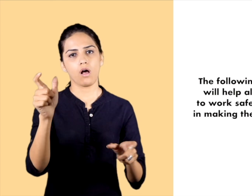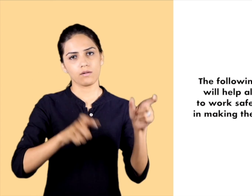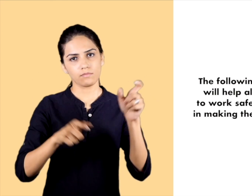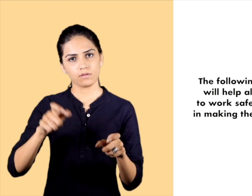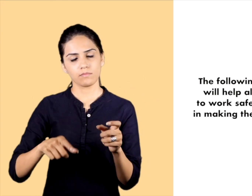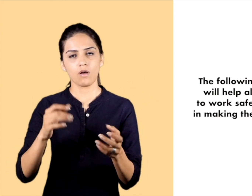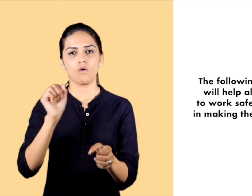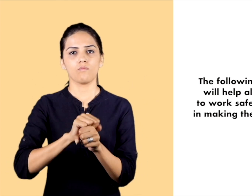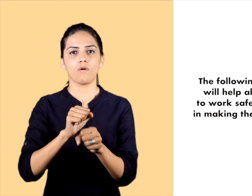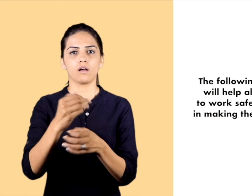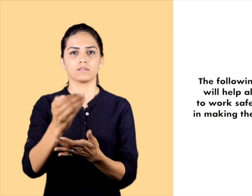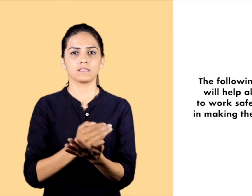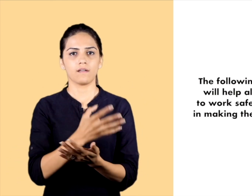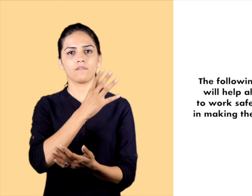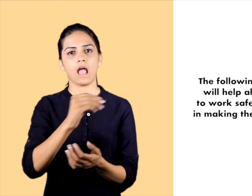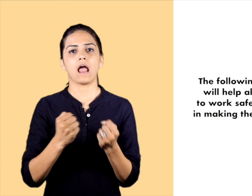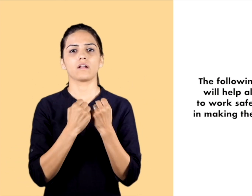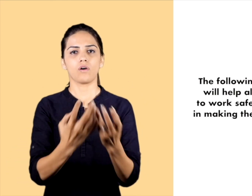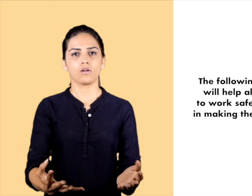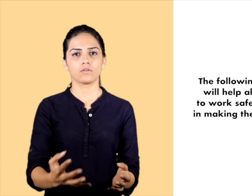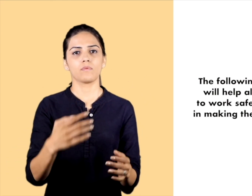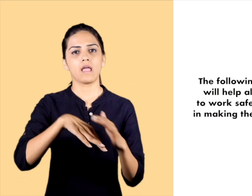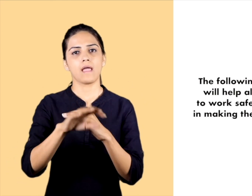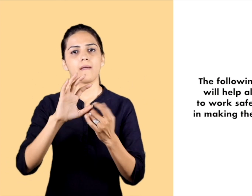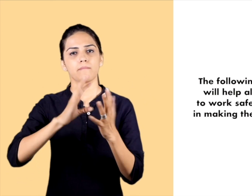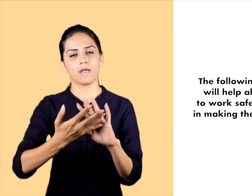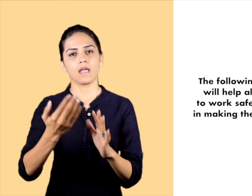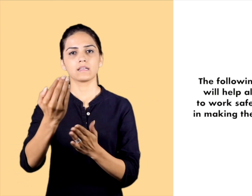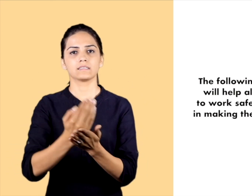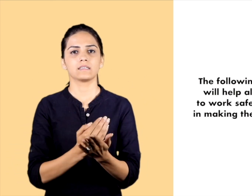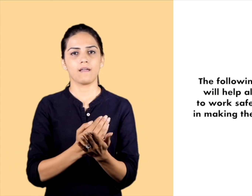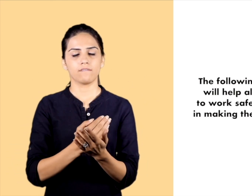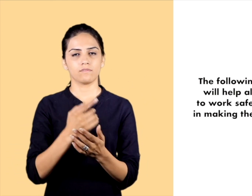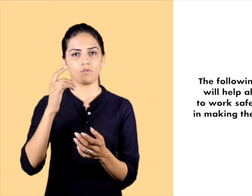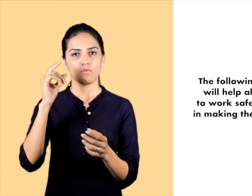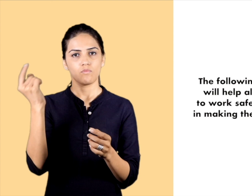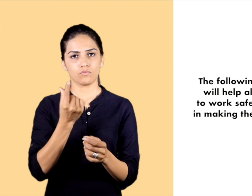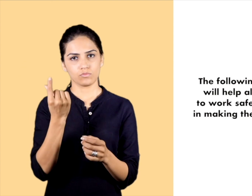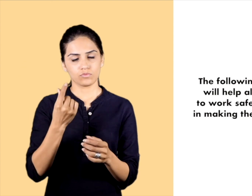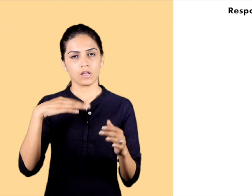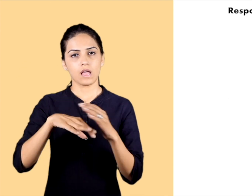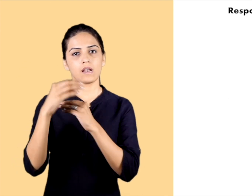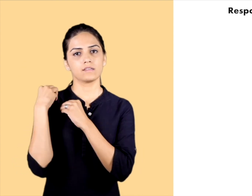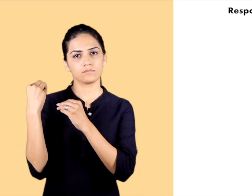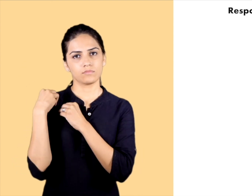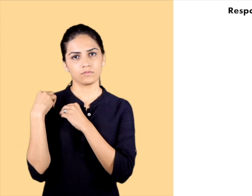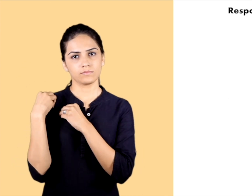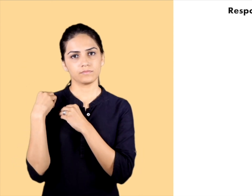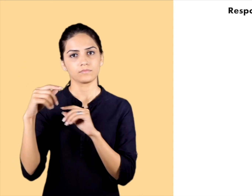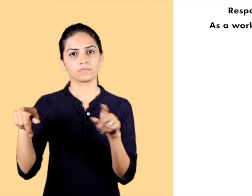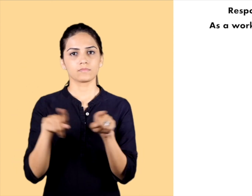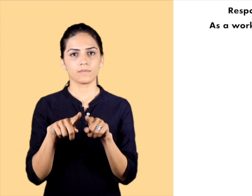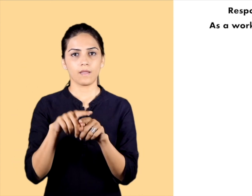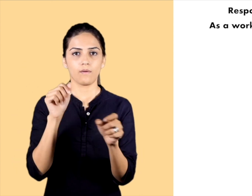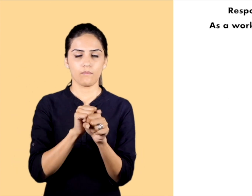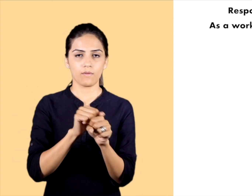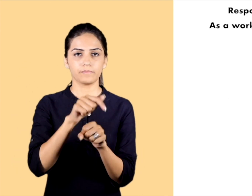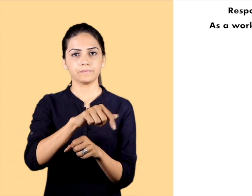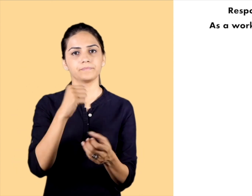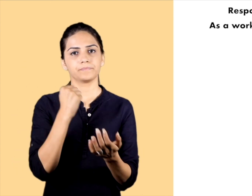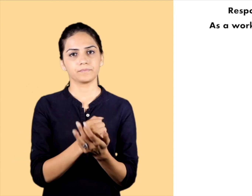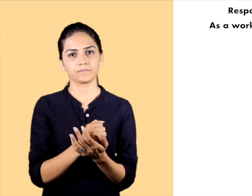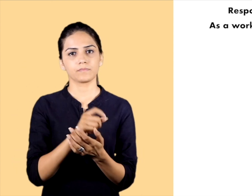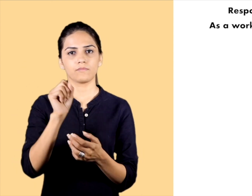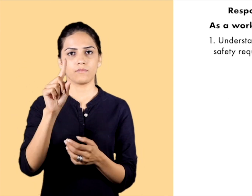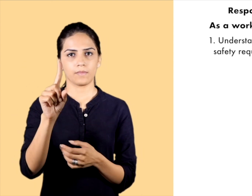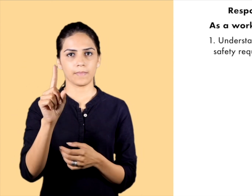will help all the employees to work safely and contribute in making the workplace safer. Responsibilities: as a worker, they